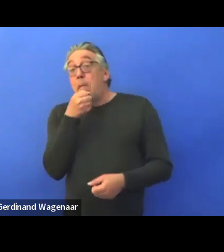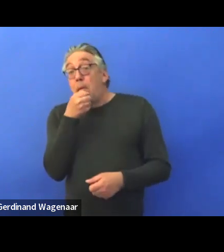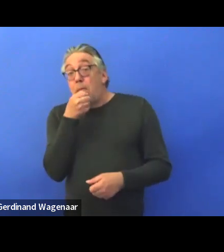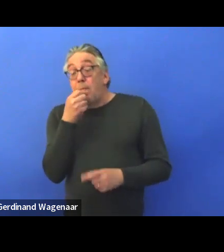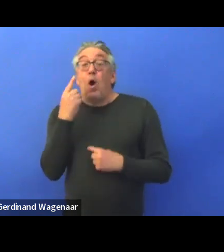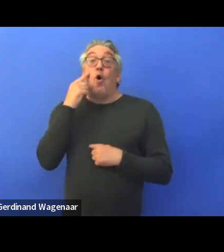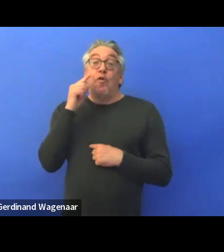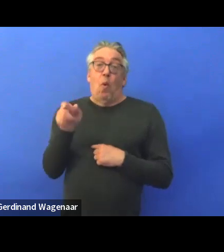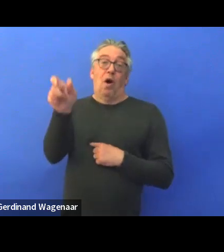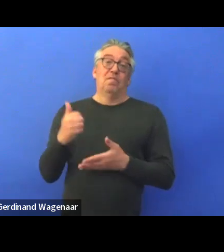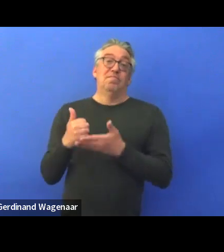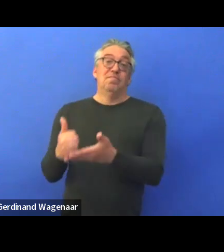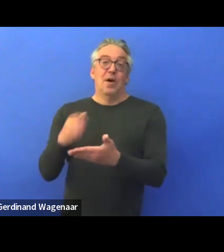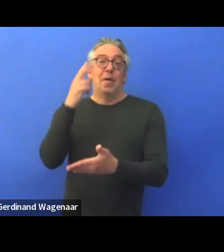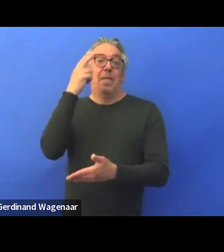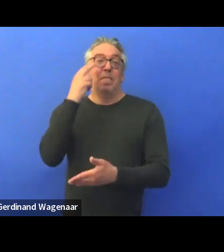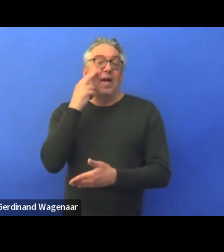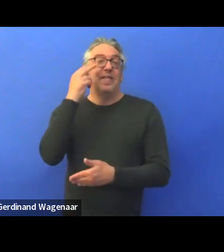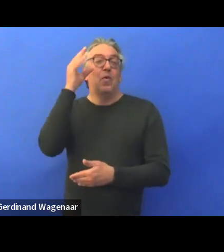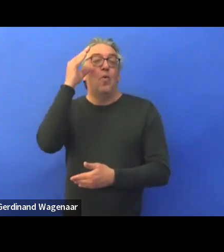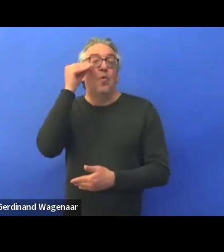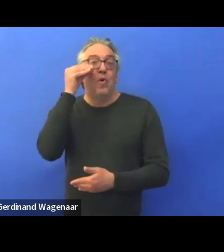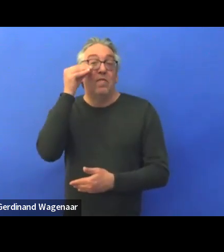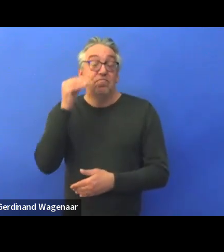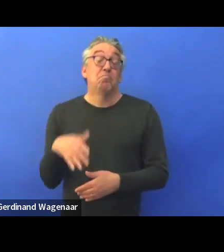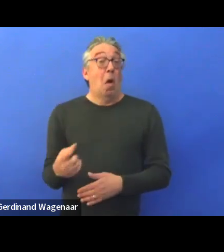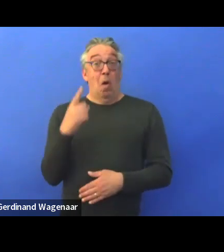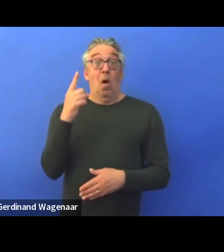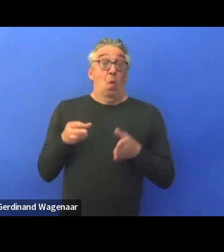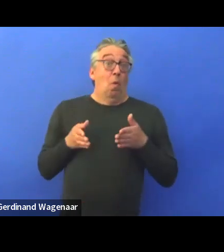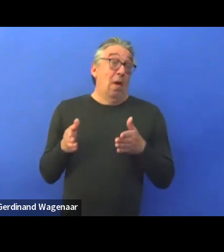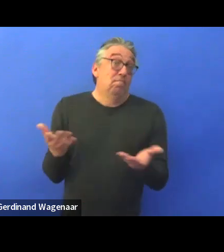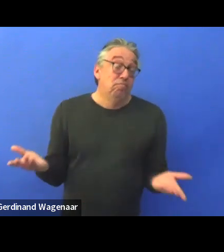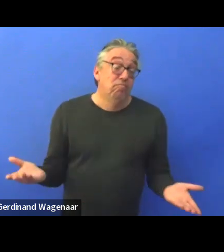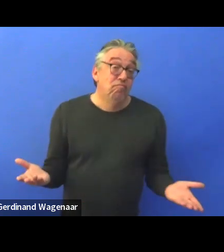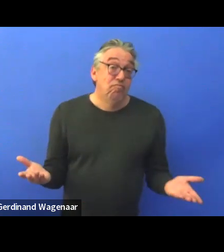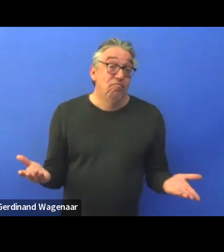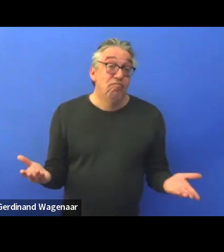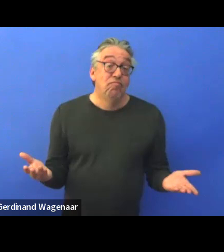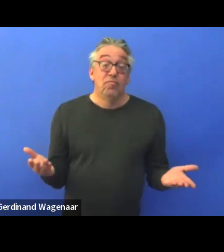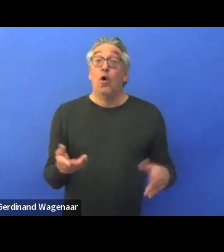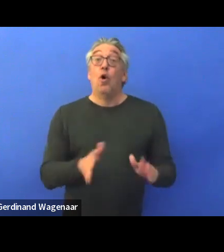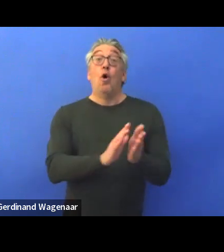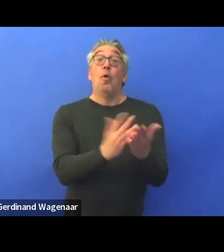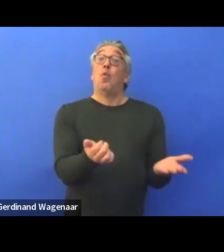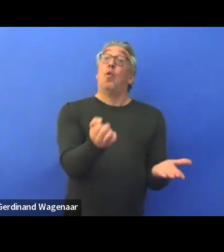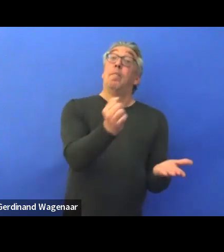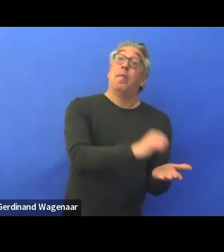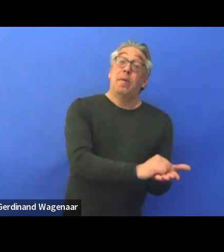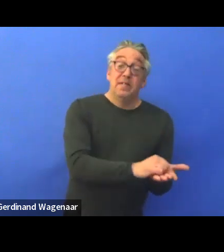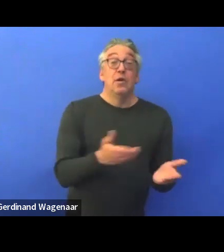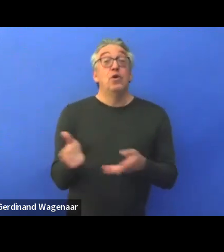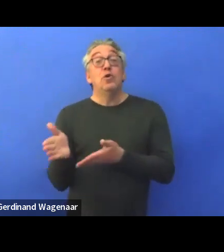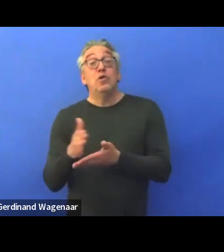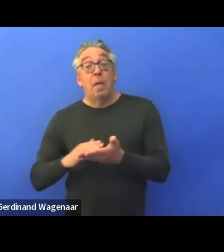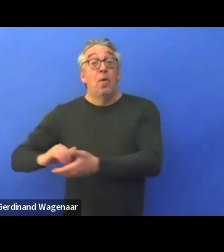how it used to be and still will be for some time. When a book is published, special